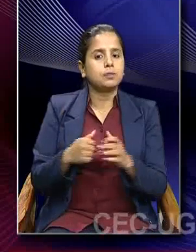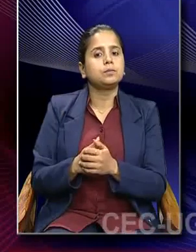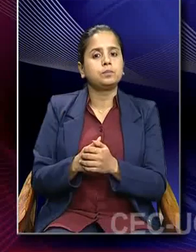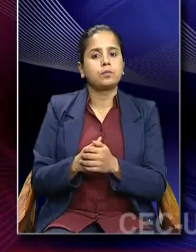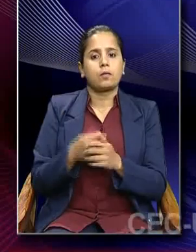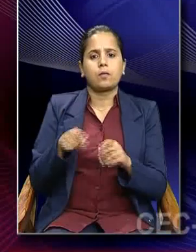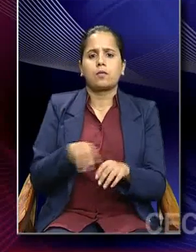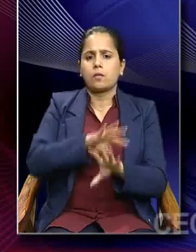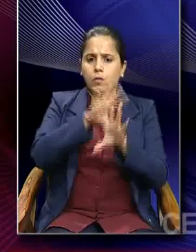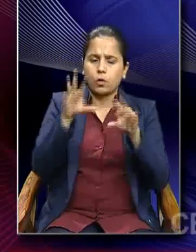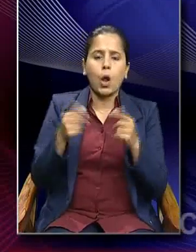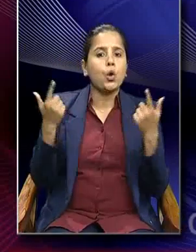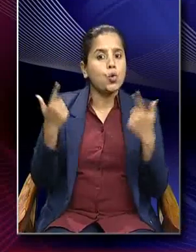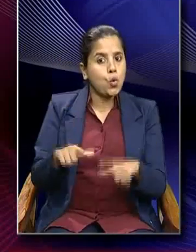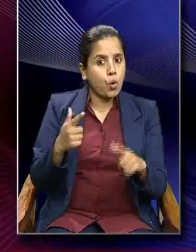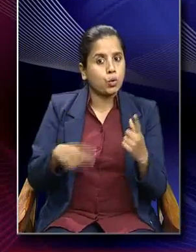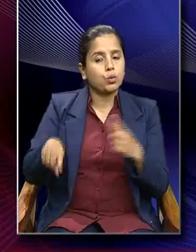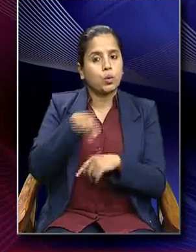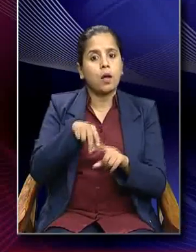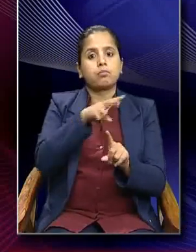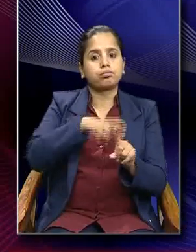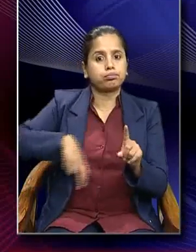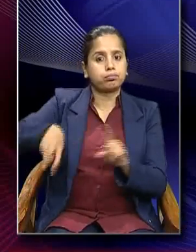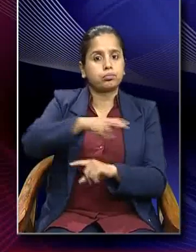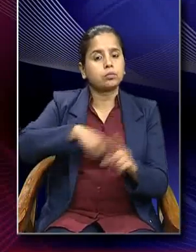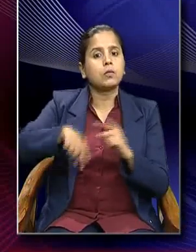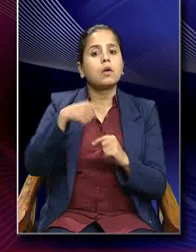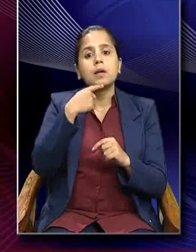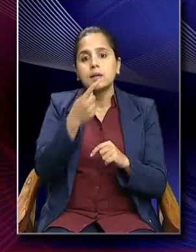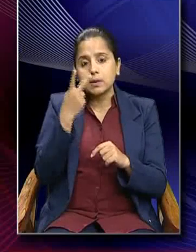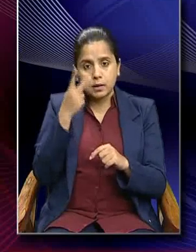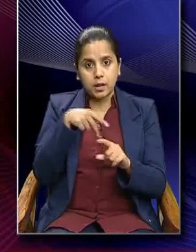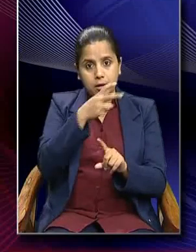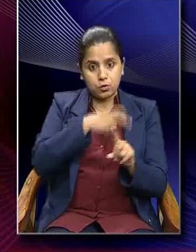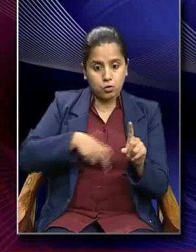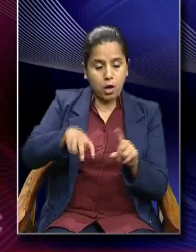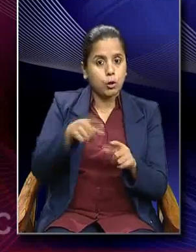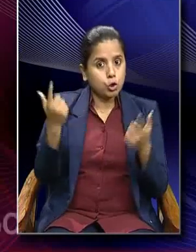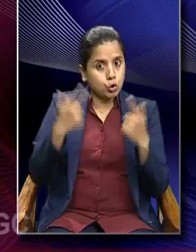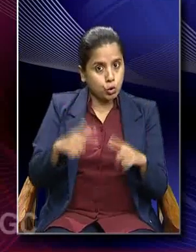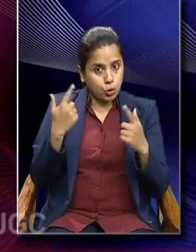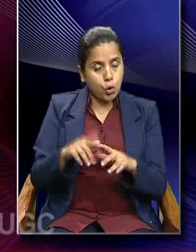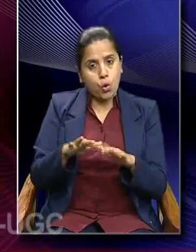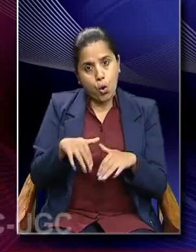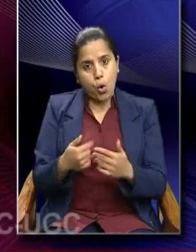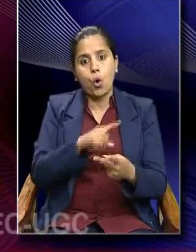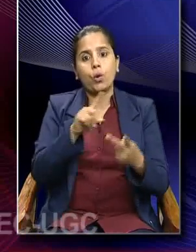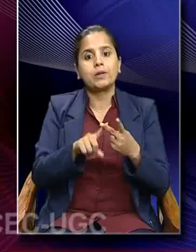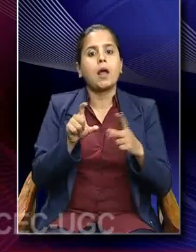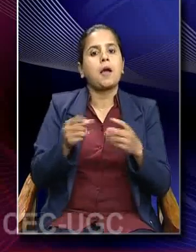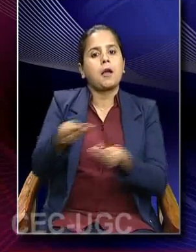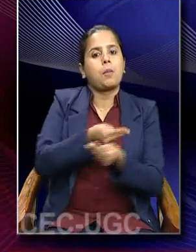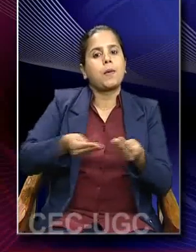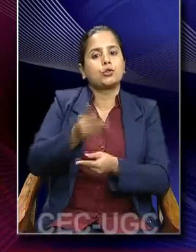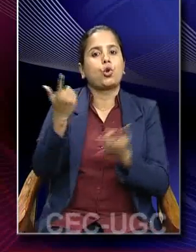The entire losses of transmission distribution can be categorized as transmission losses as well as the commercial